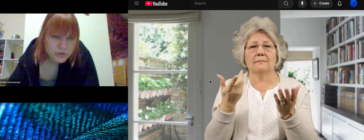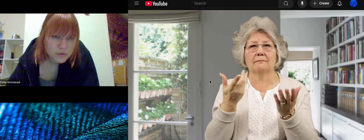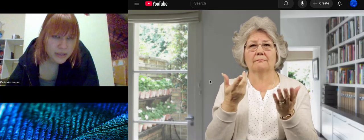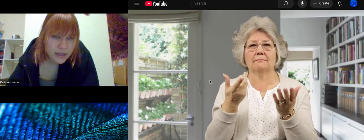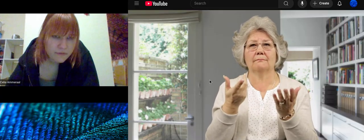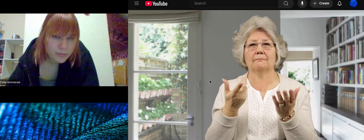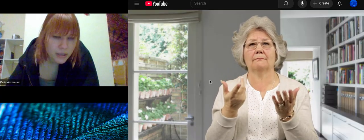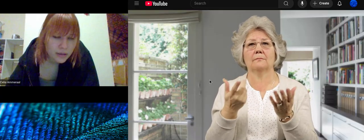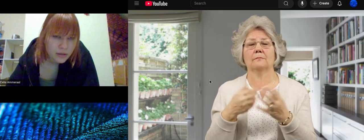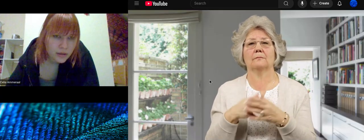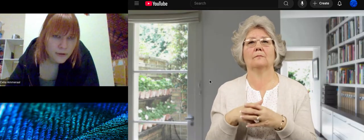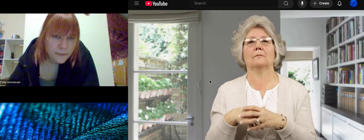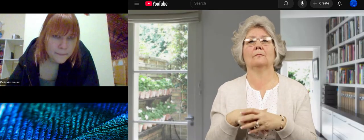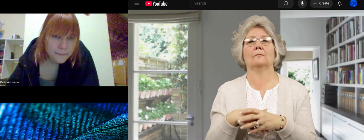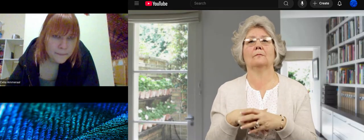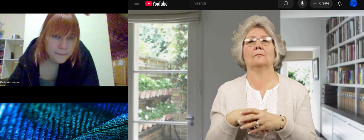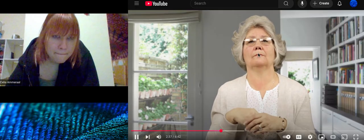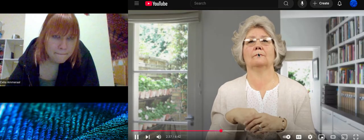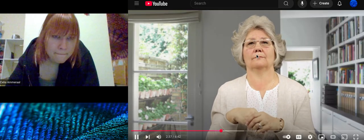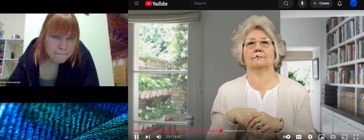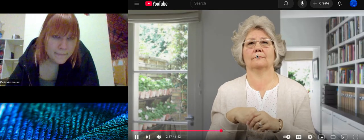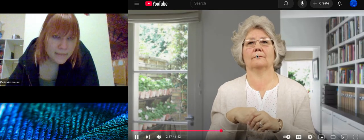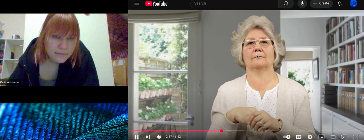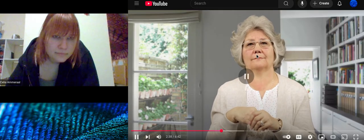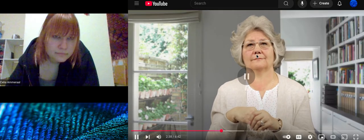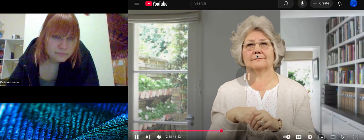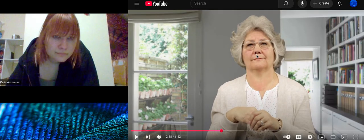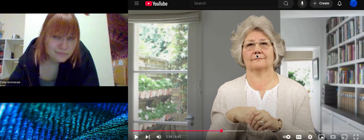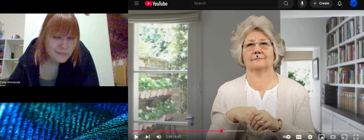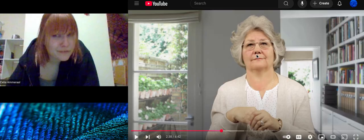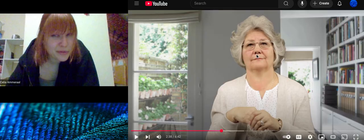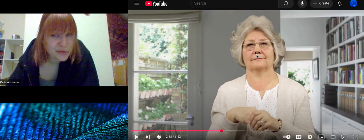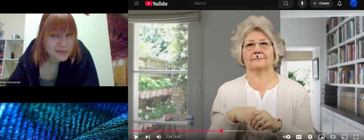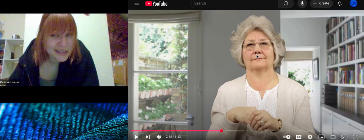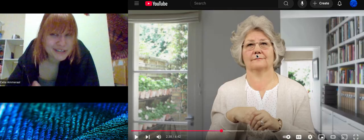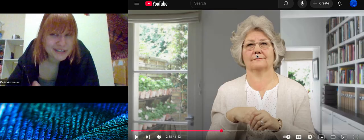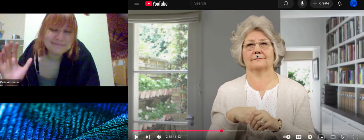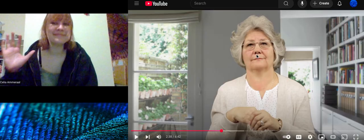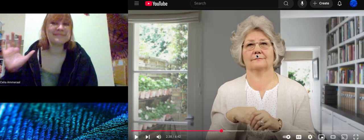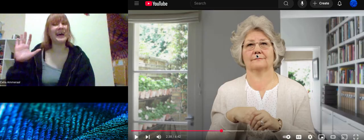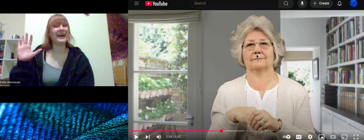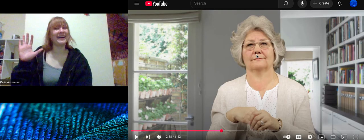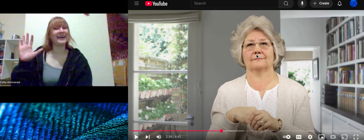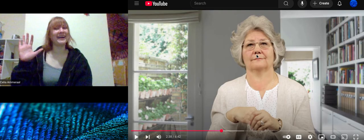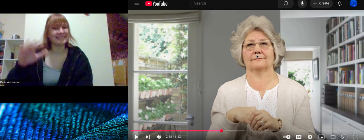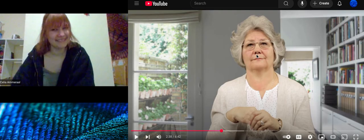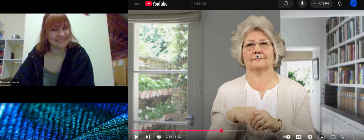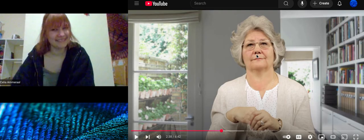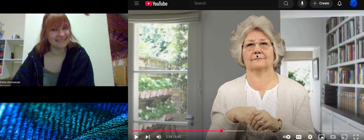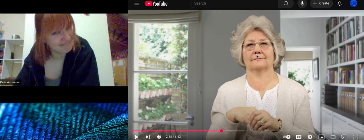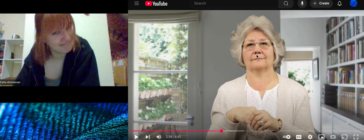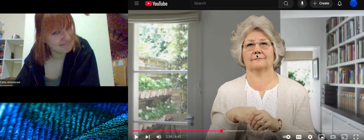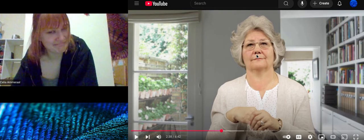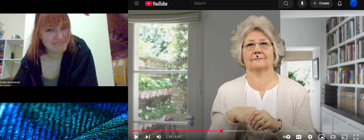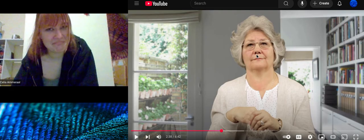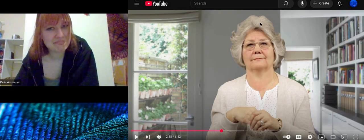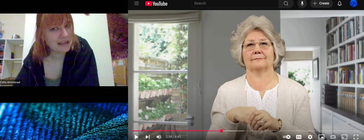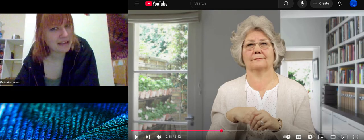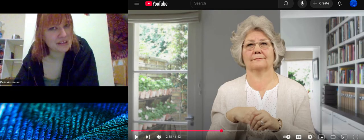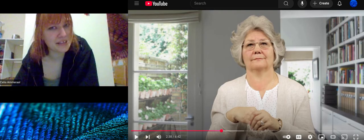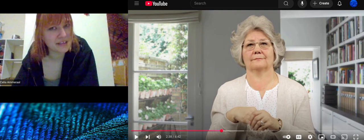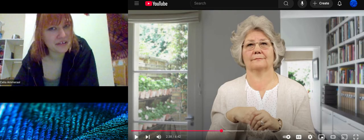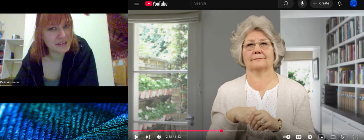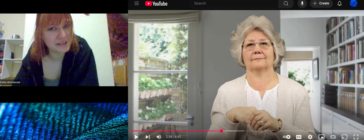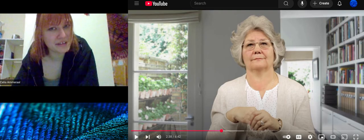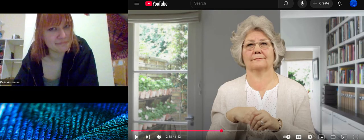Could you explain that? Oh, yes, I can explain. So the A1C. Unfamiliar with that term? I thought